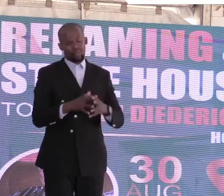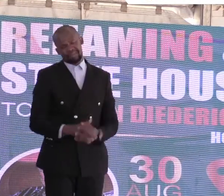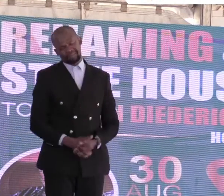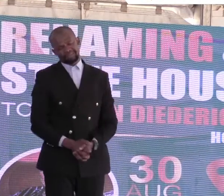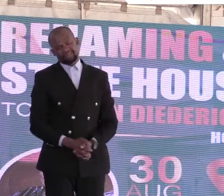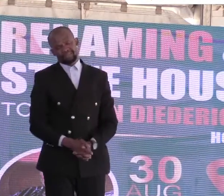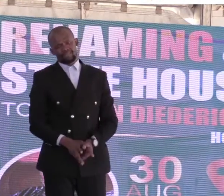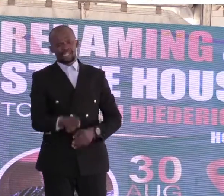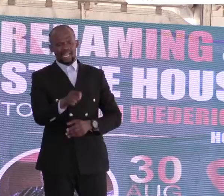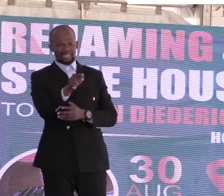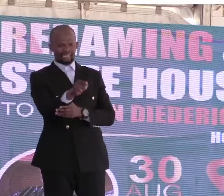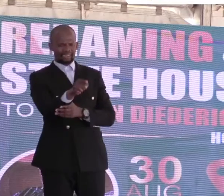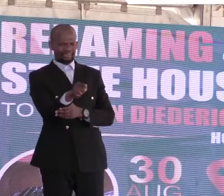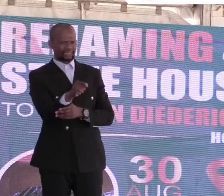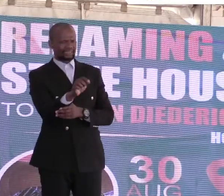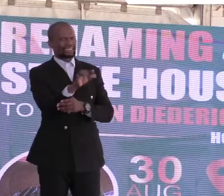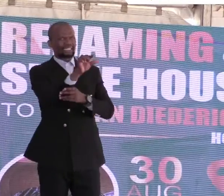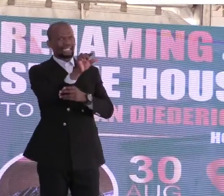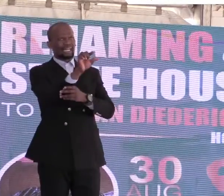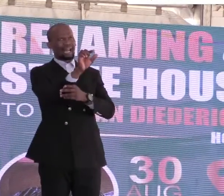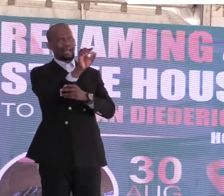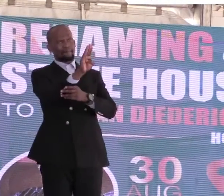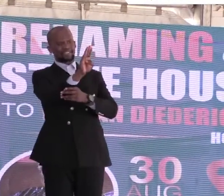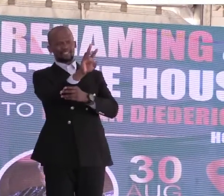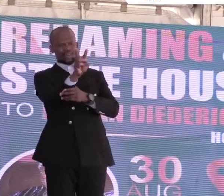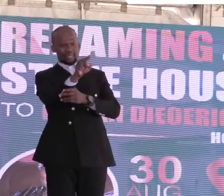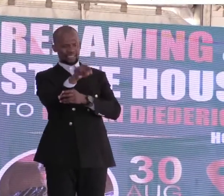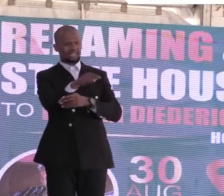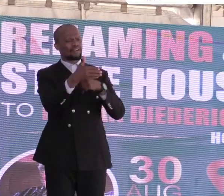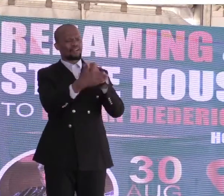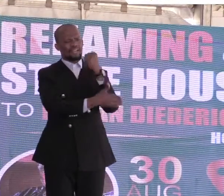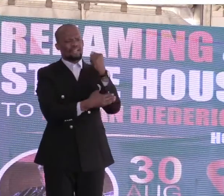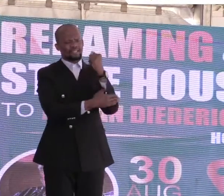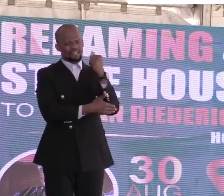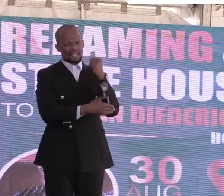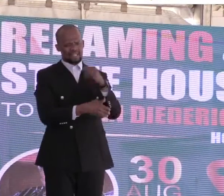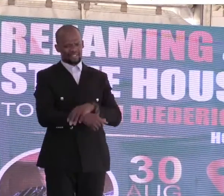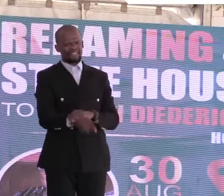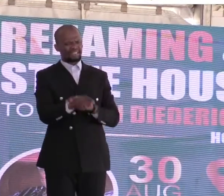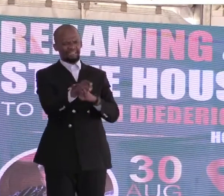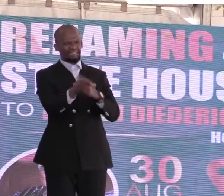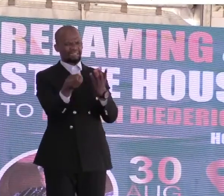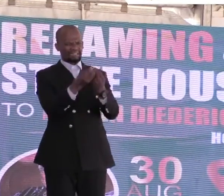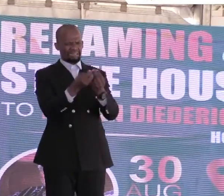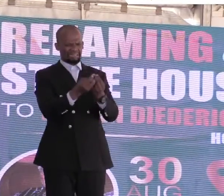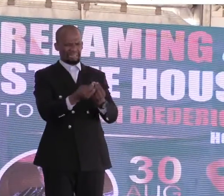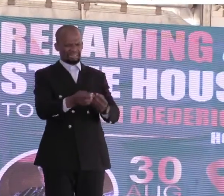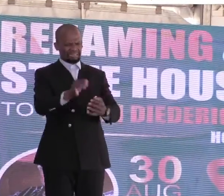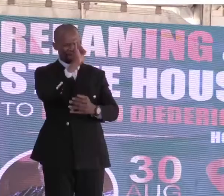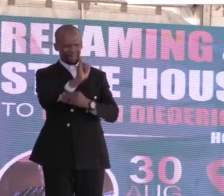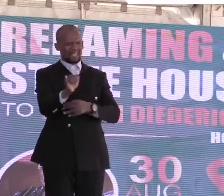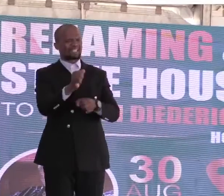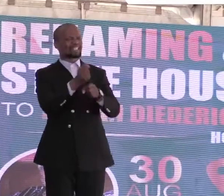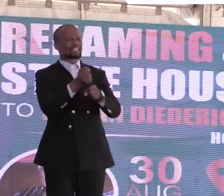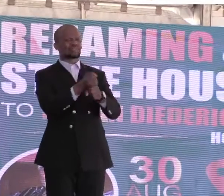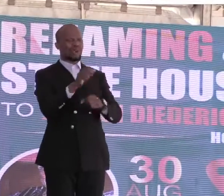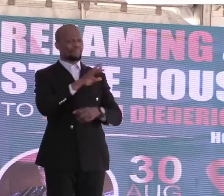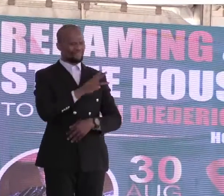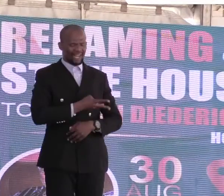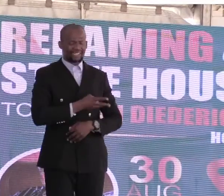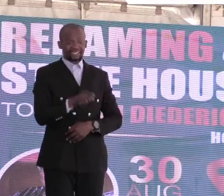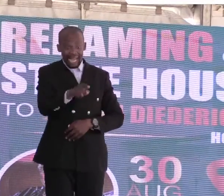This is the gravity of gender-based violence in our country, and these inhumane crimes are committed by men who should